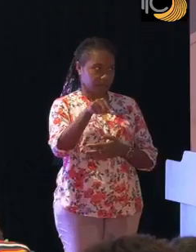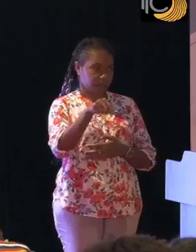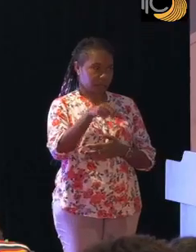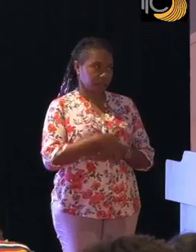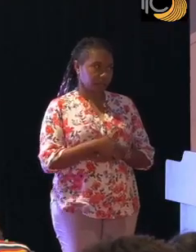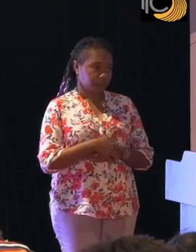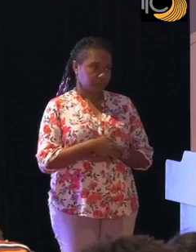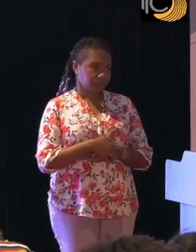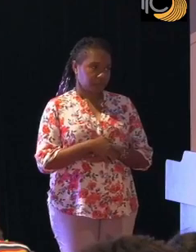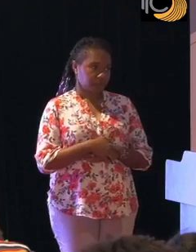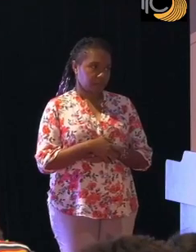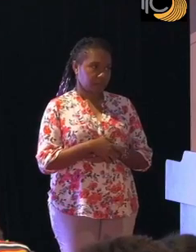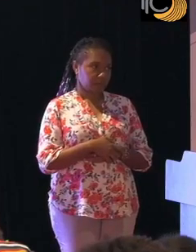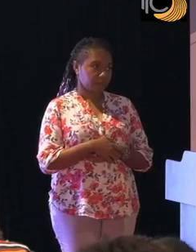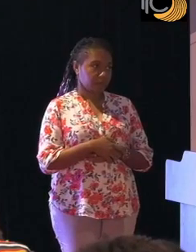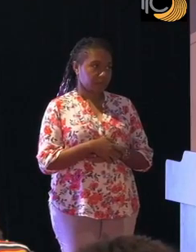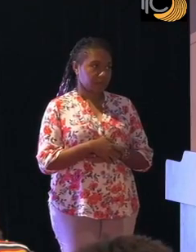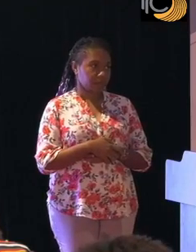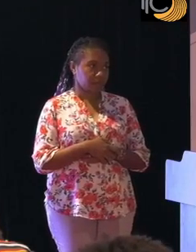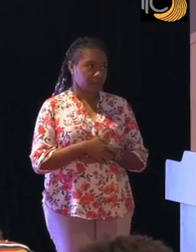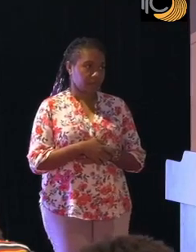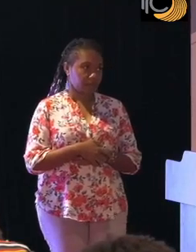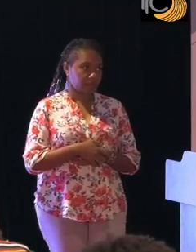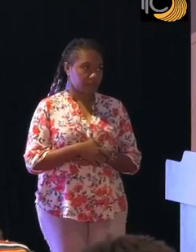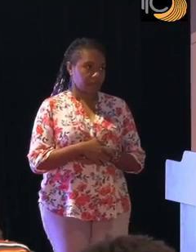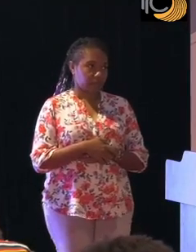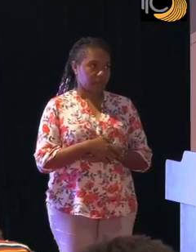default email address,